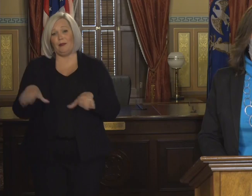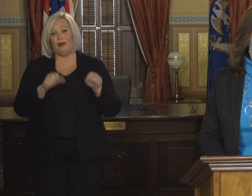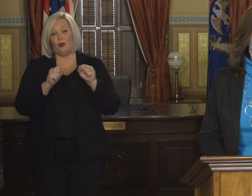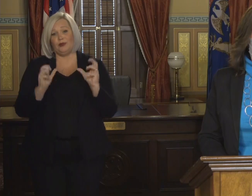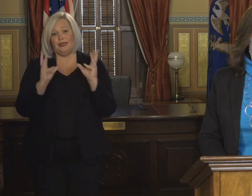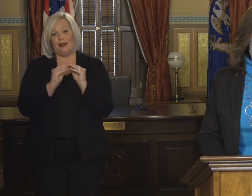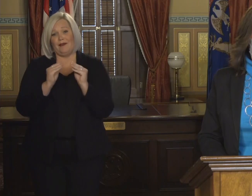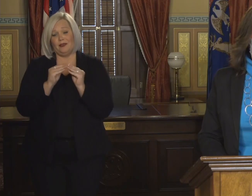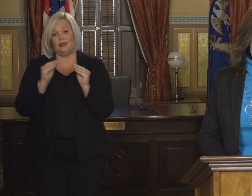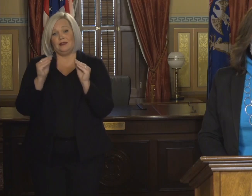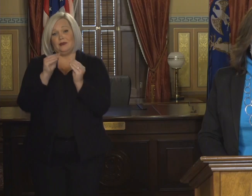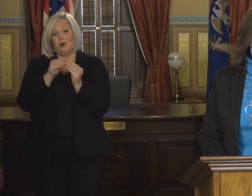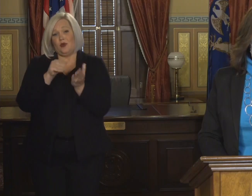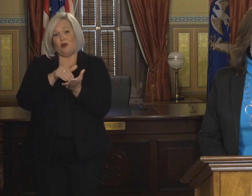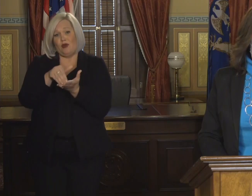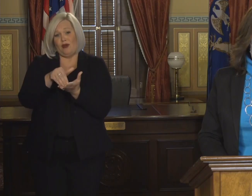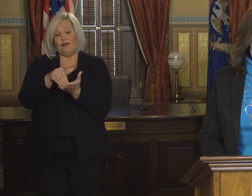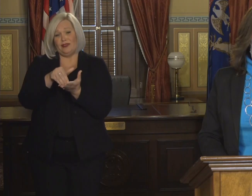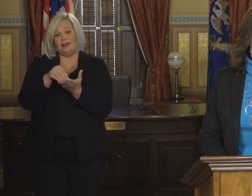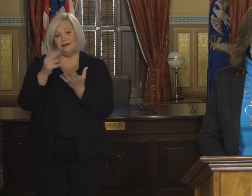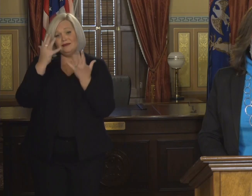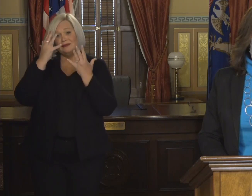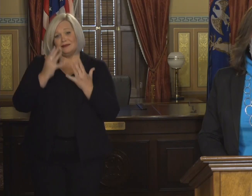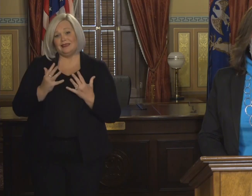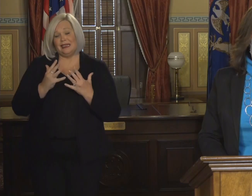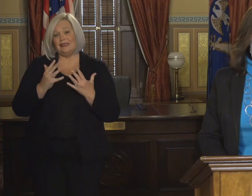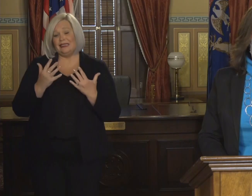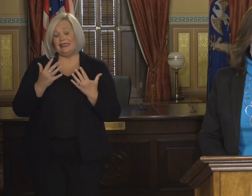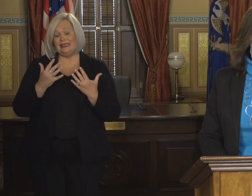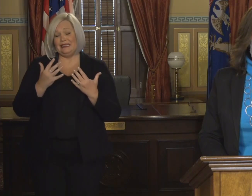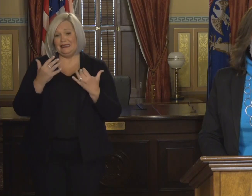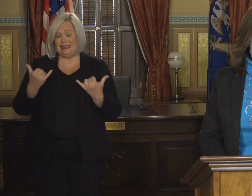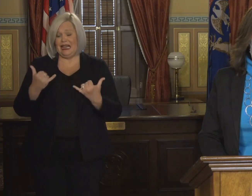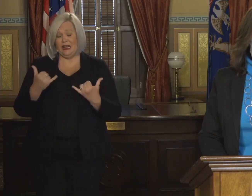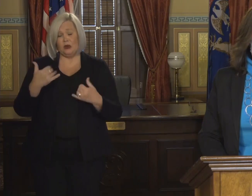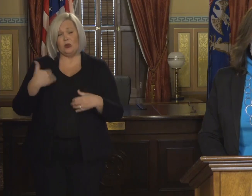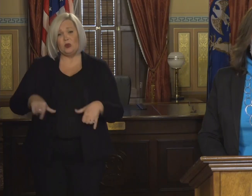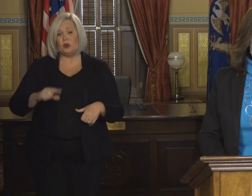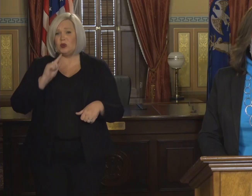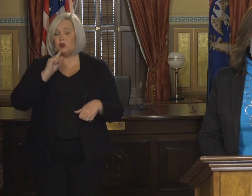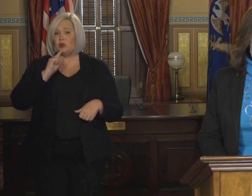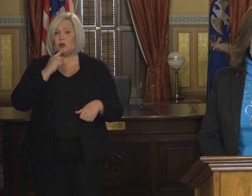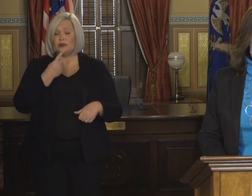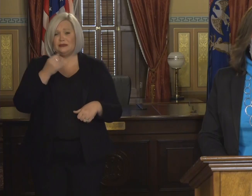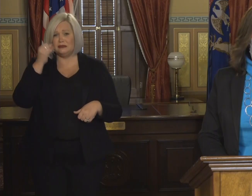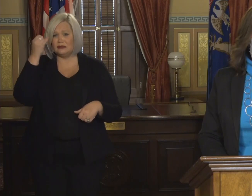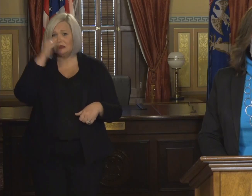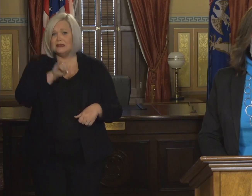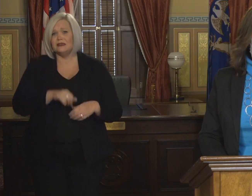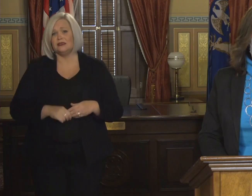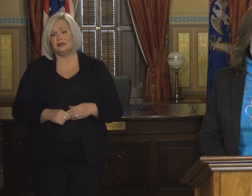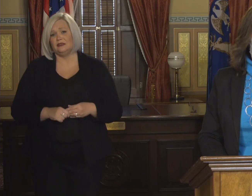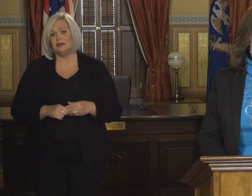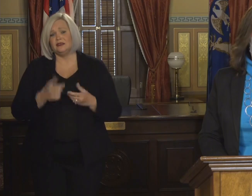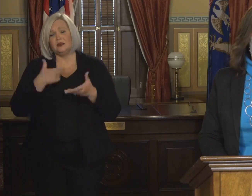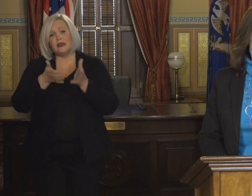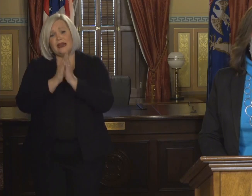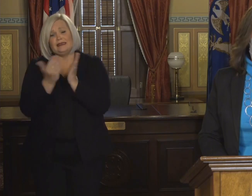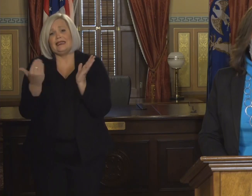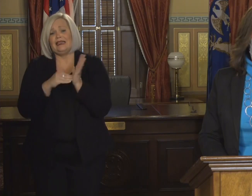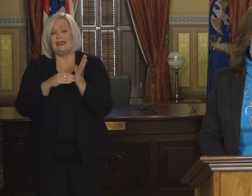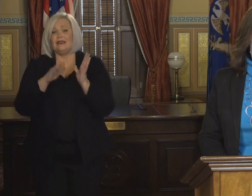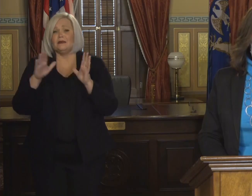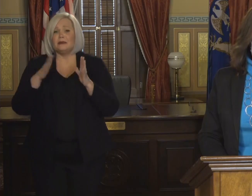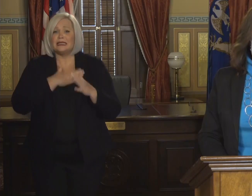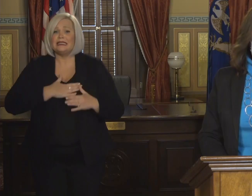these press conferences. Sadly, we are at a very serious moment. Asking and reiterating that we're asking people to do